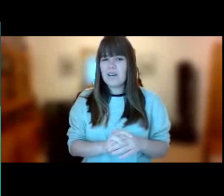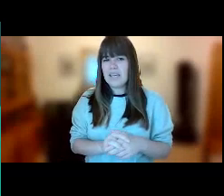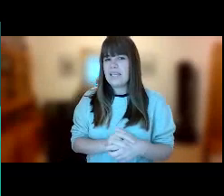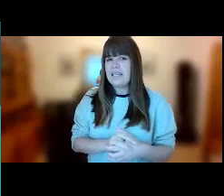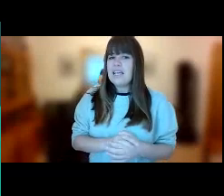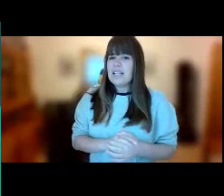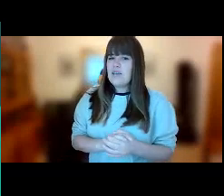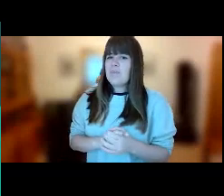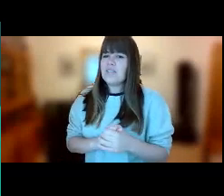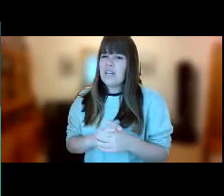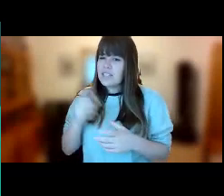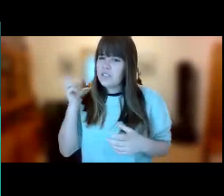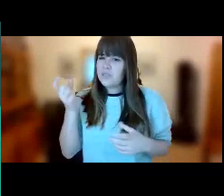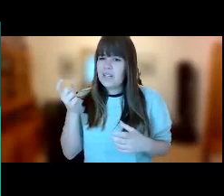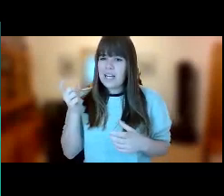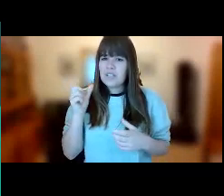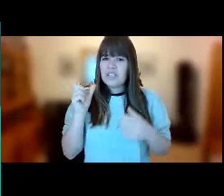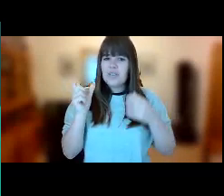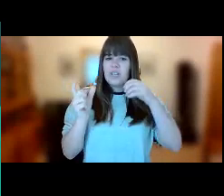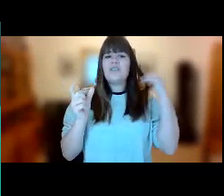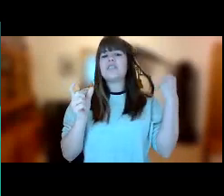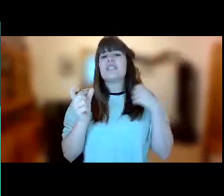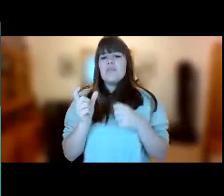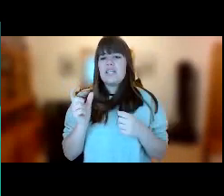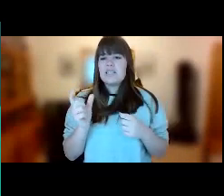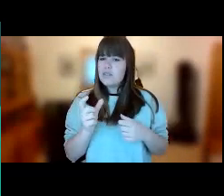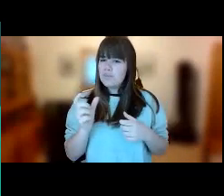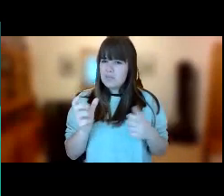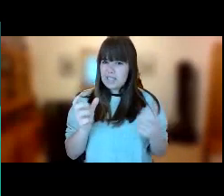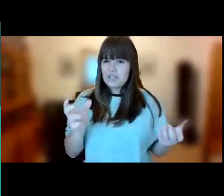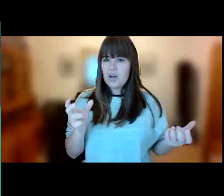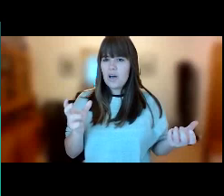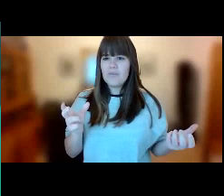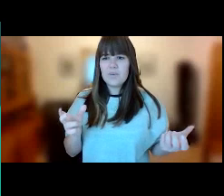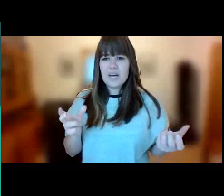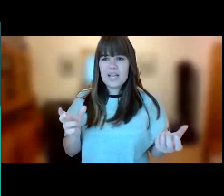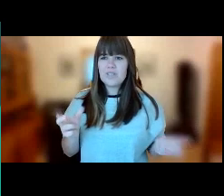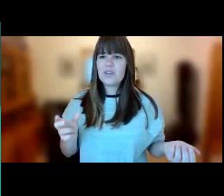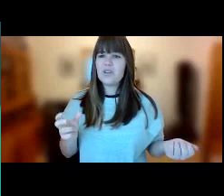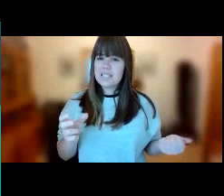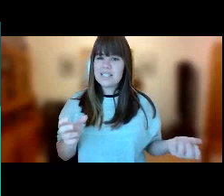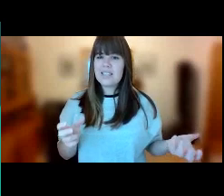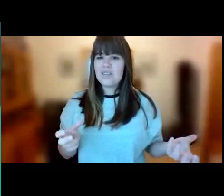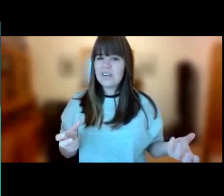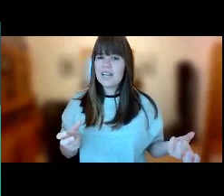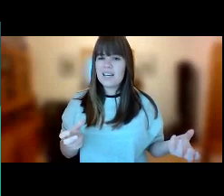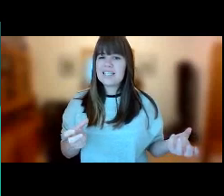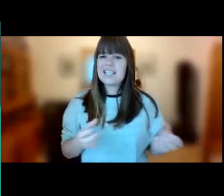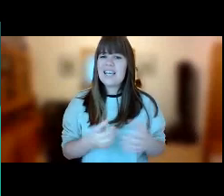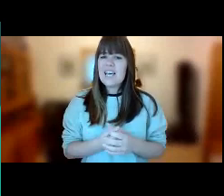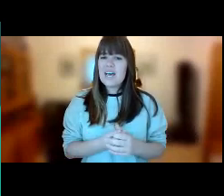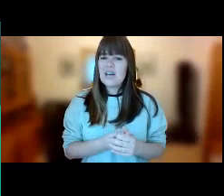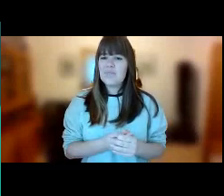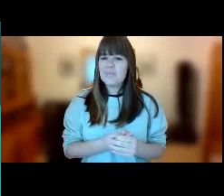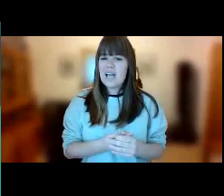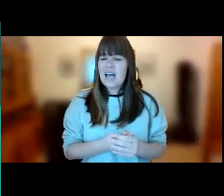thinking about the impact of that exclusionary language, and if we're using some of these potentially harmful words that we don't always necessarily